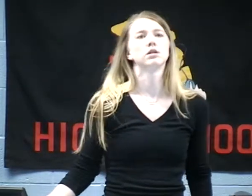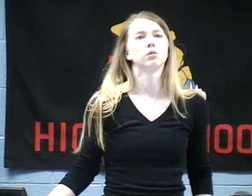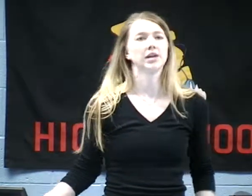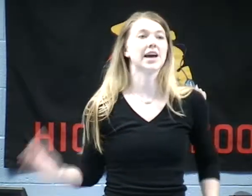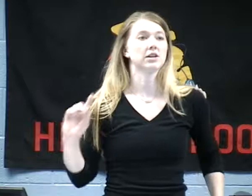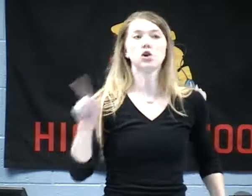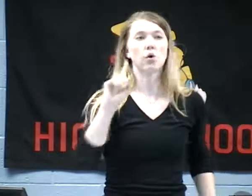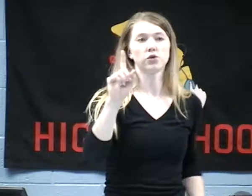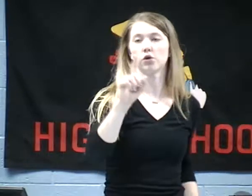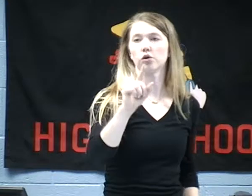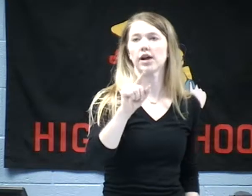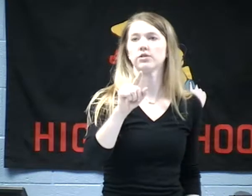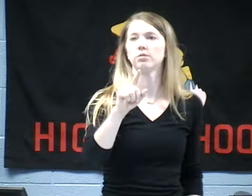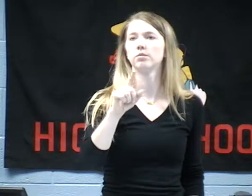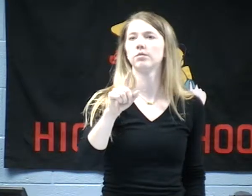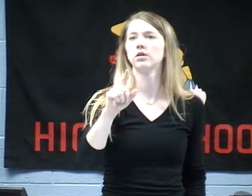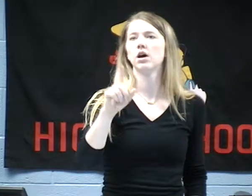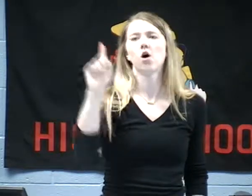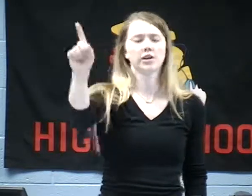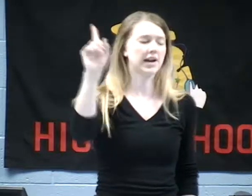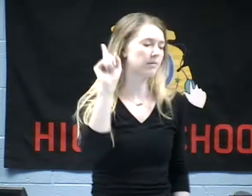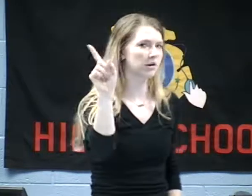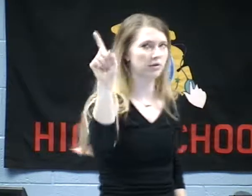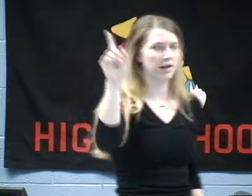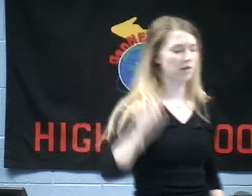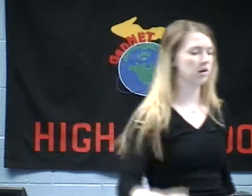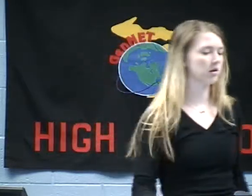What? Yeah, no, don't go to classroom. Hold on, Emma. Hold that thought.